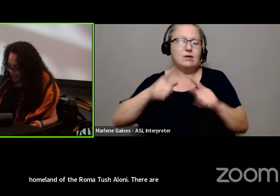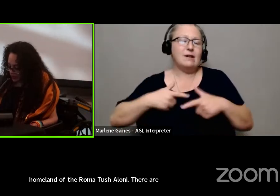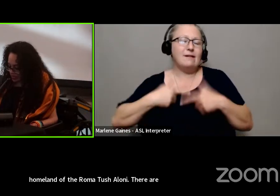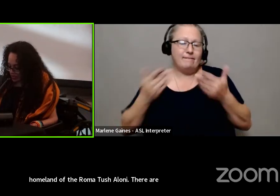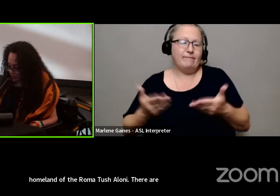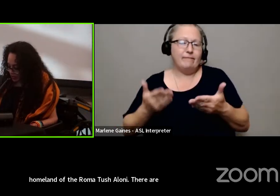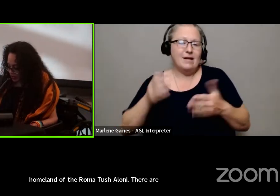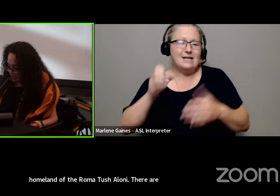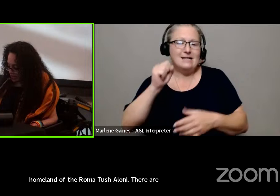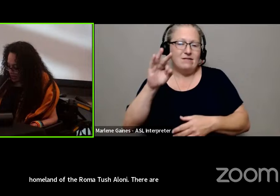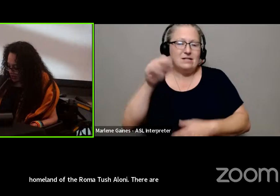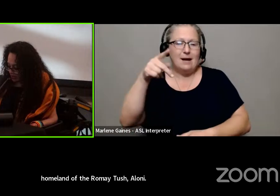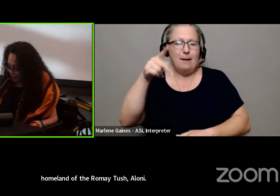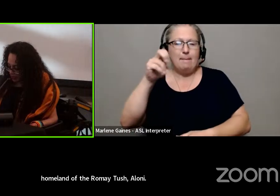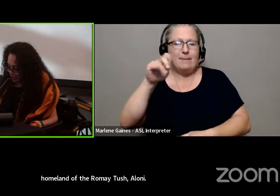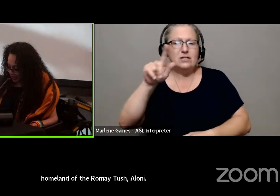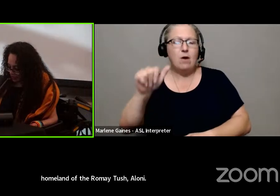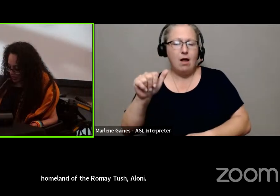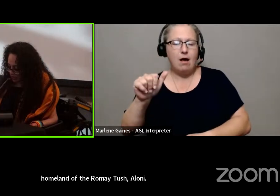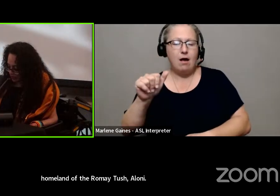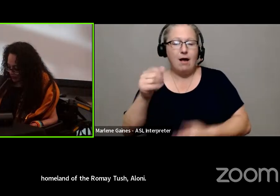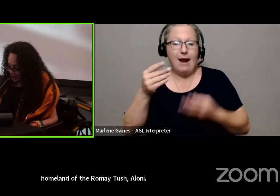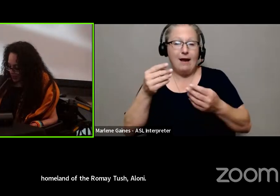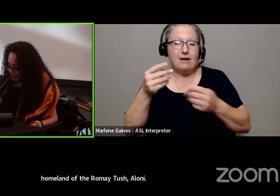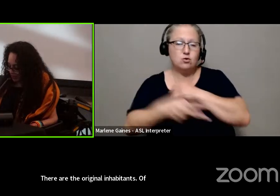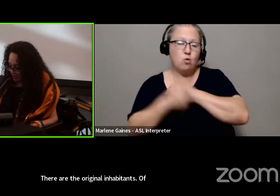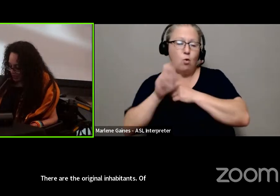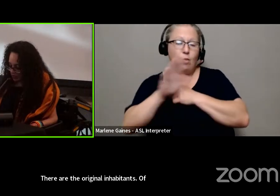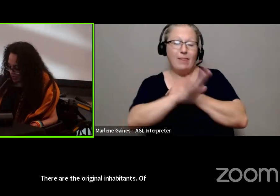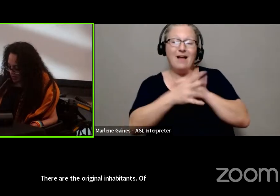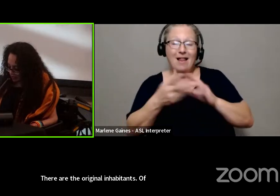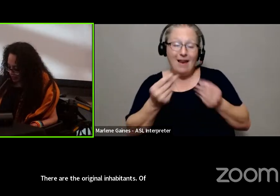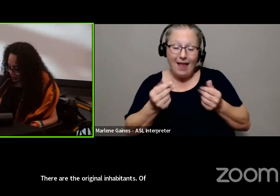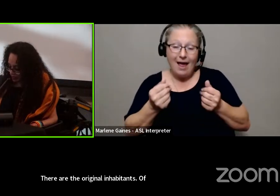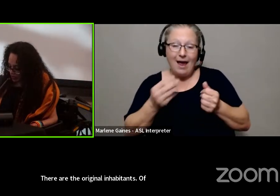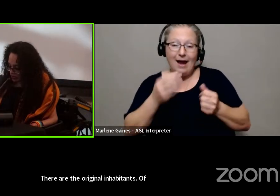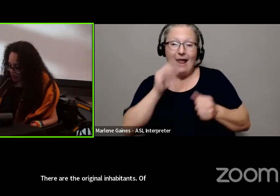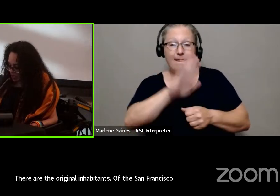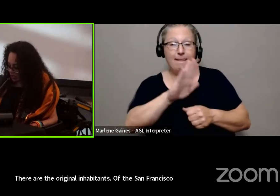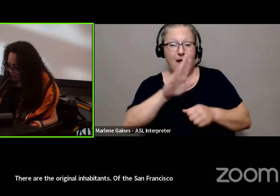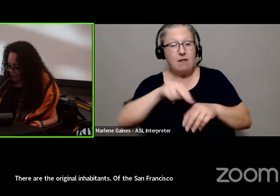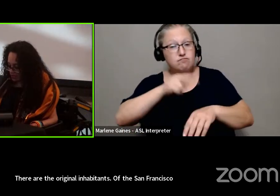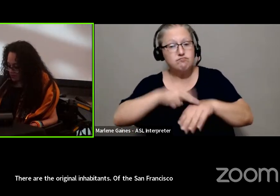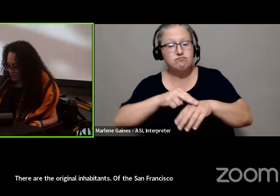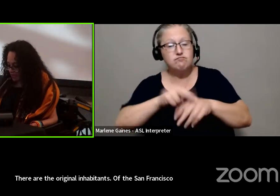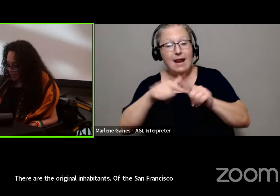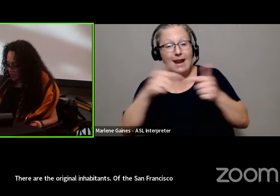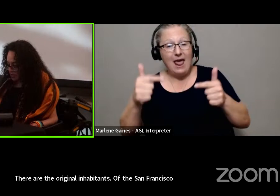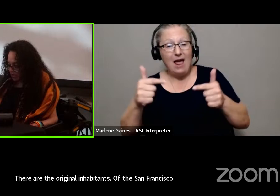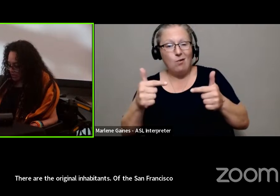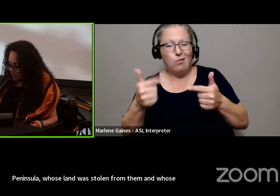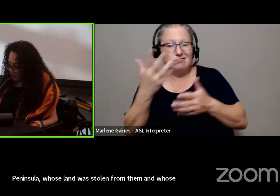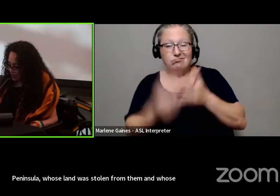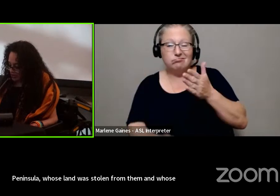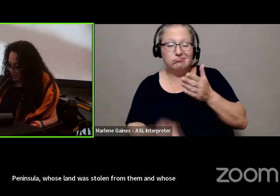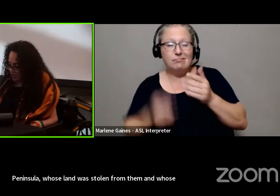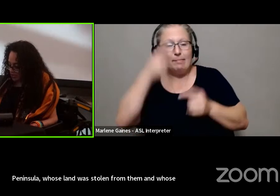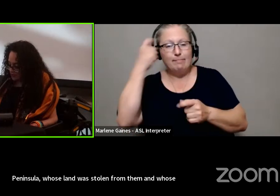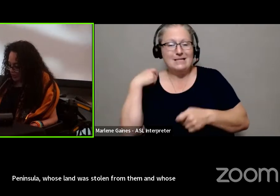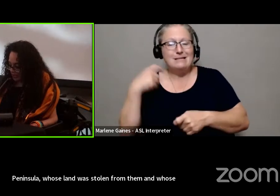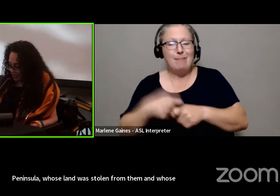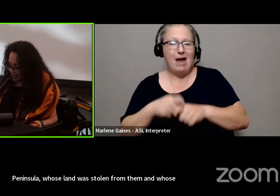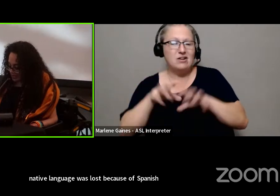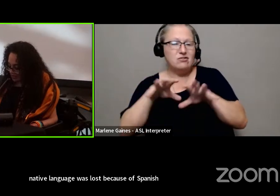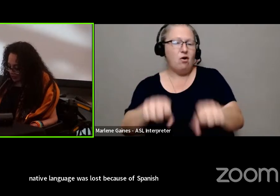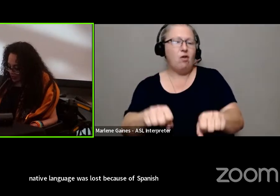of the San Francisco Peninsula, whose land was stolen from them and whose native language was lost because of Spanish